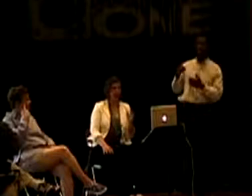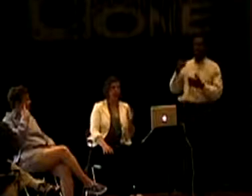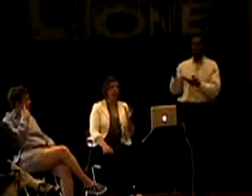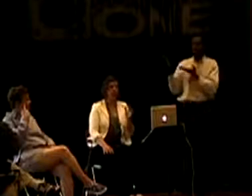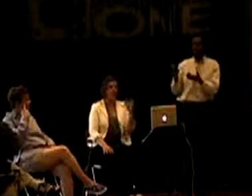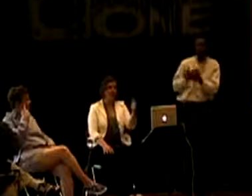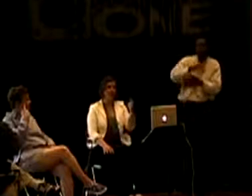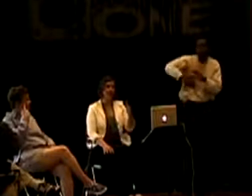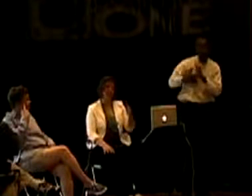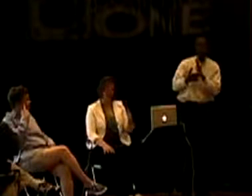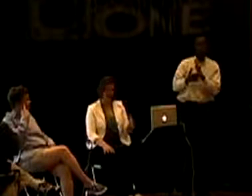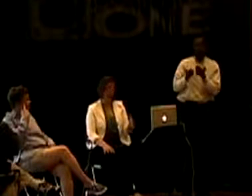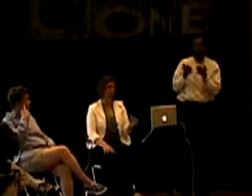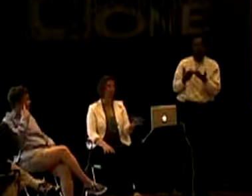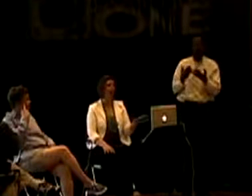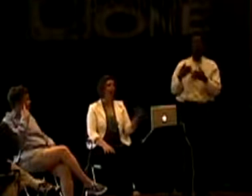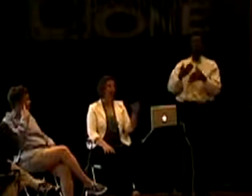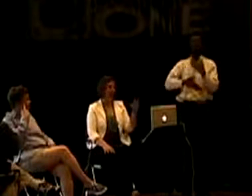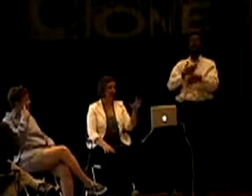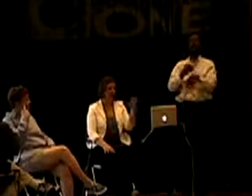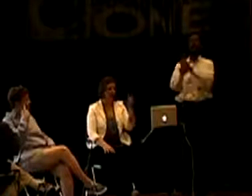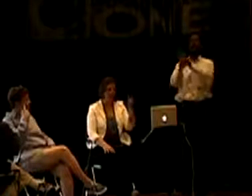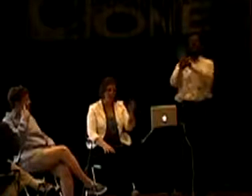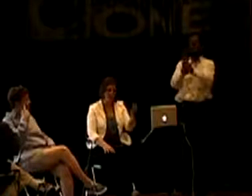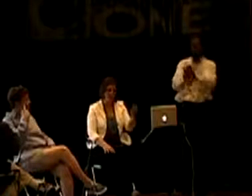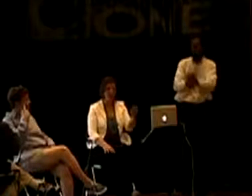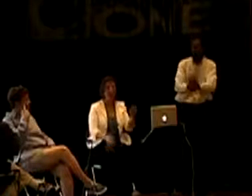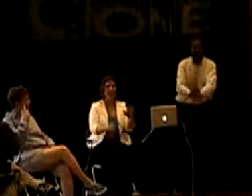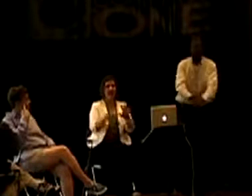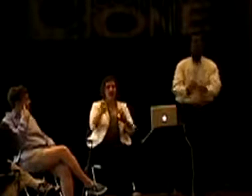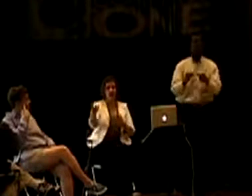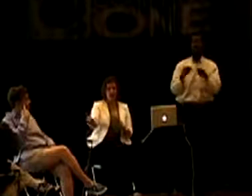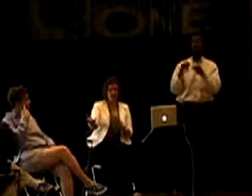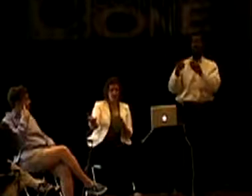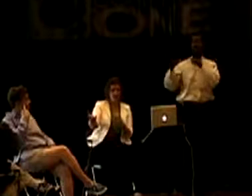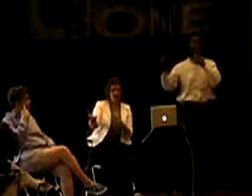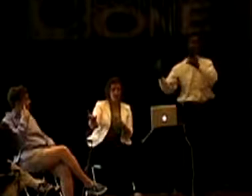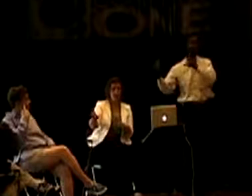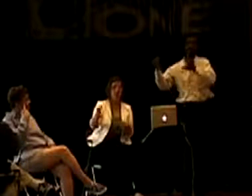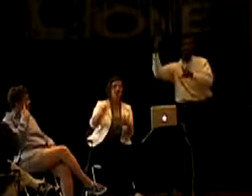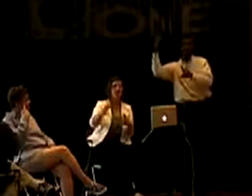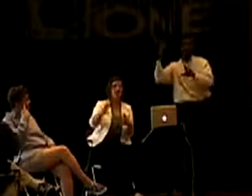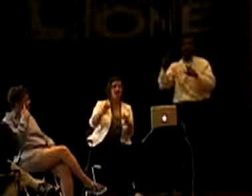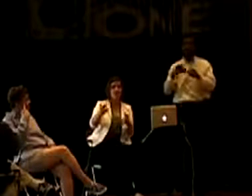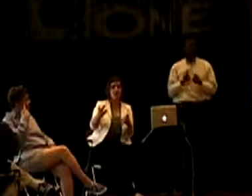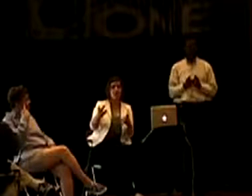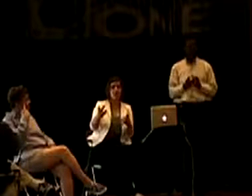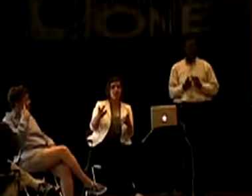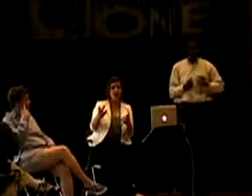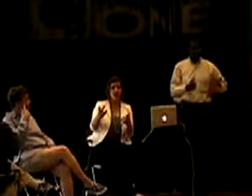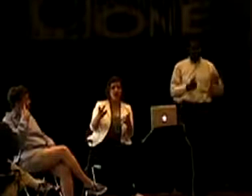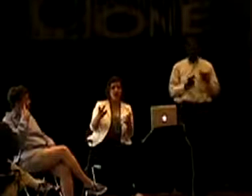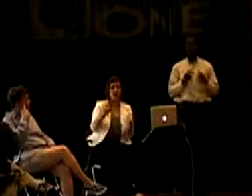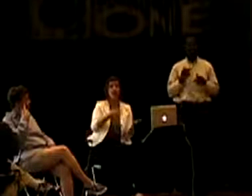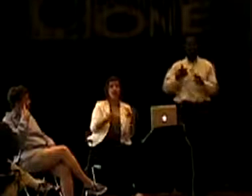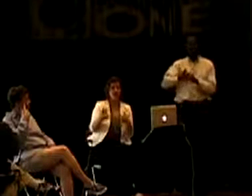on when things had to be timed, how long a scene was, how long the interaction was, that stuff, which